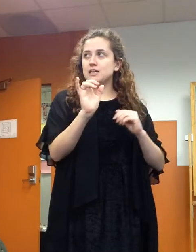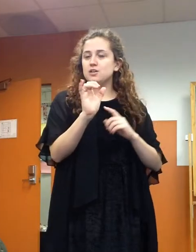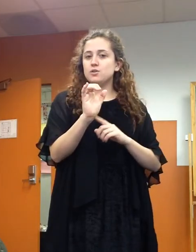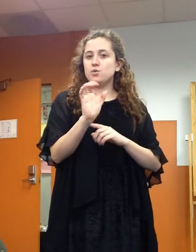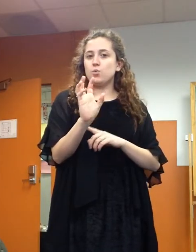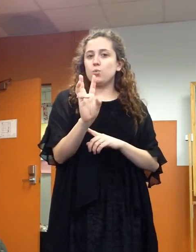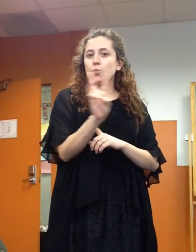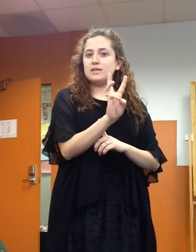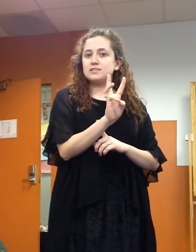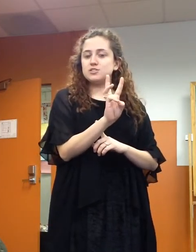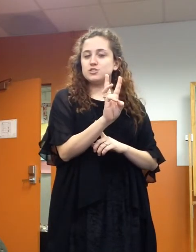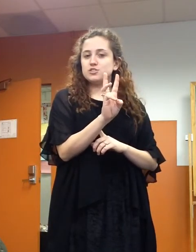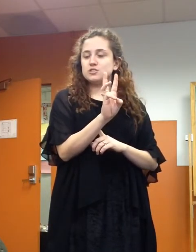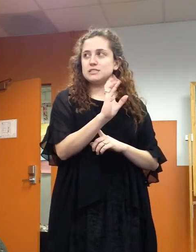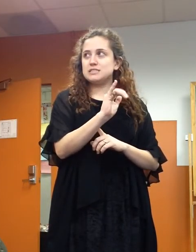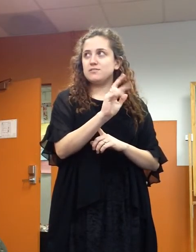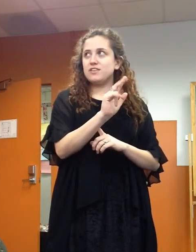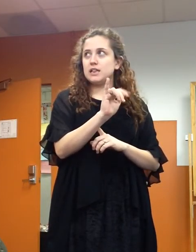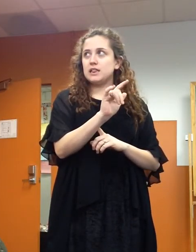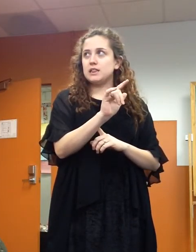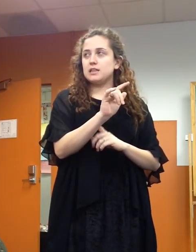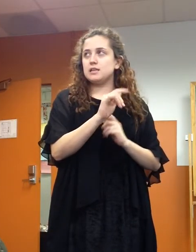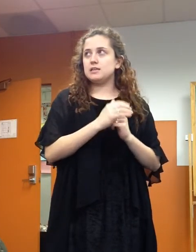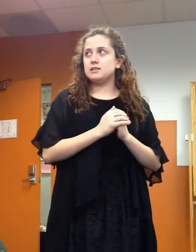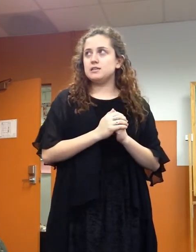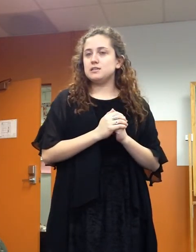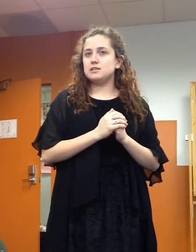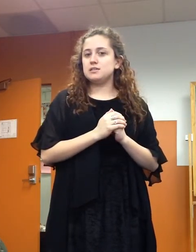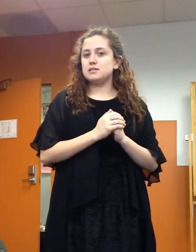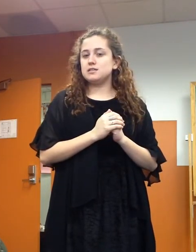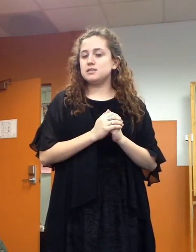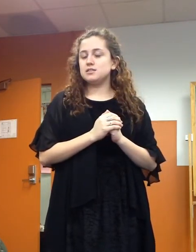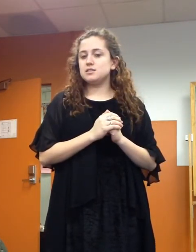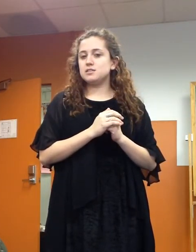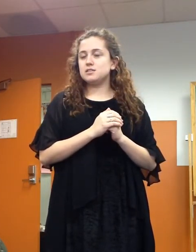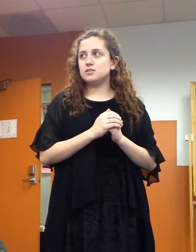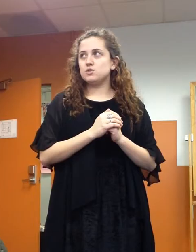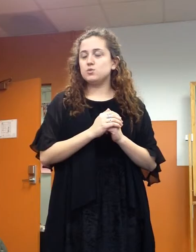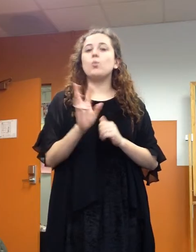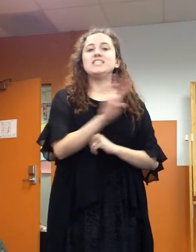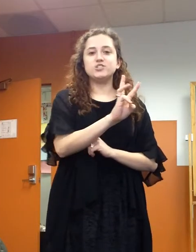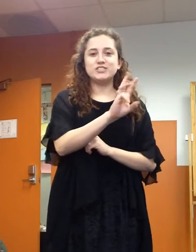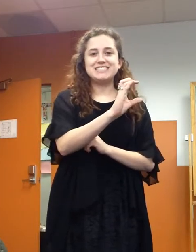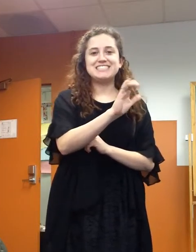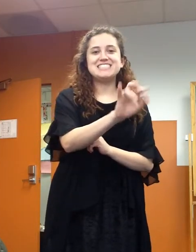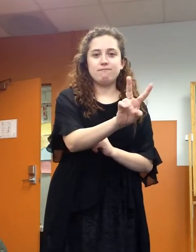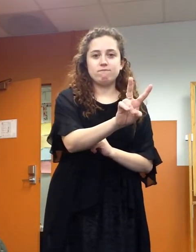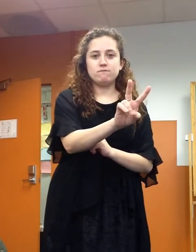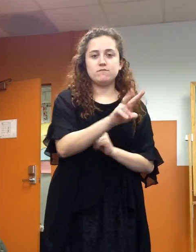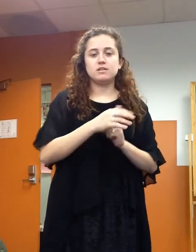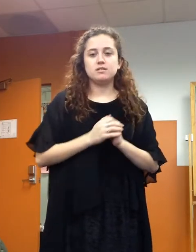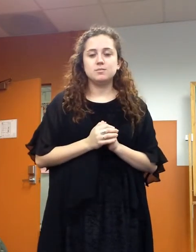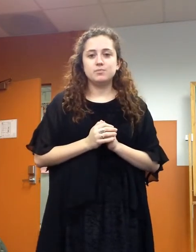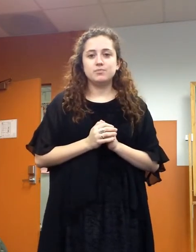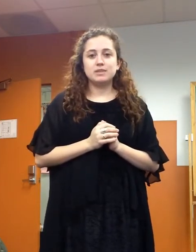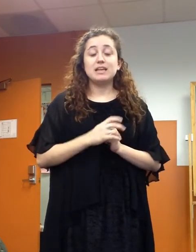context within which American history was placed. And Western Civ was a narrative constructed